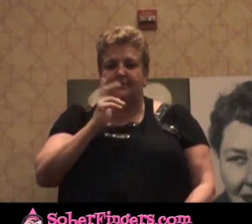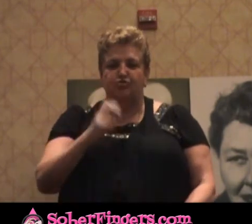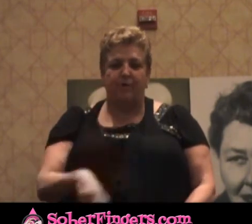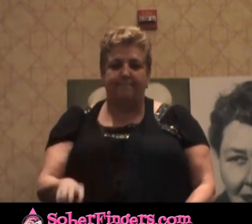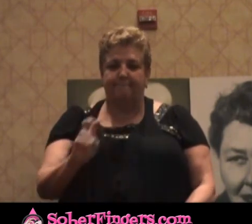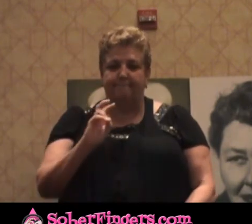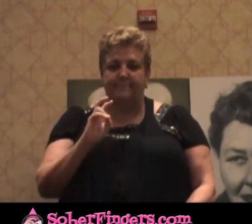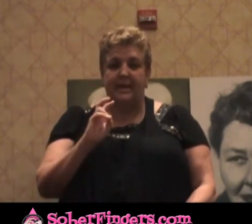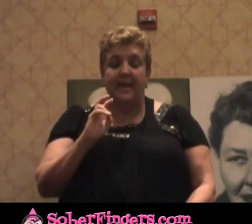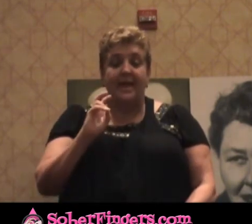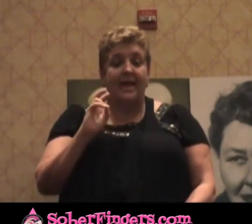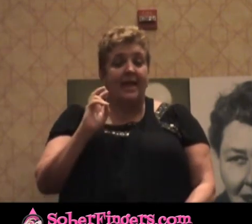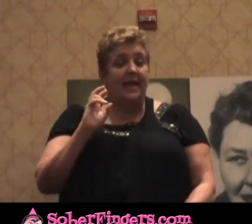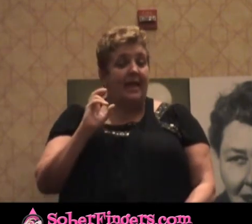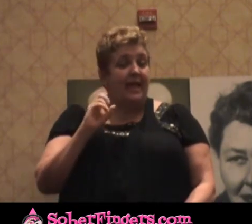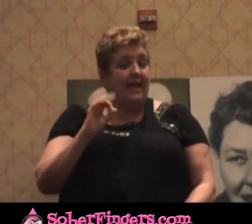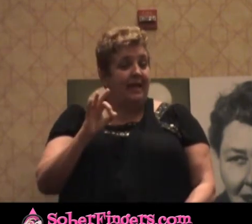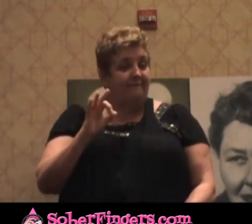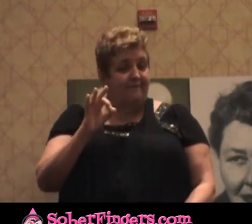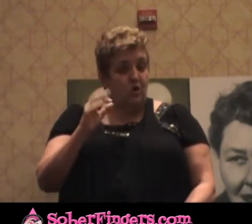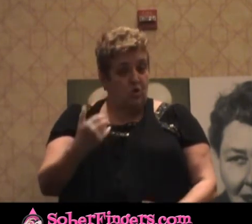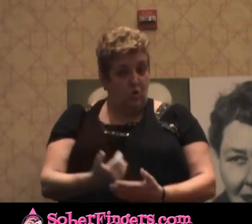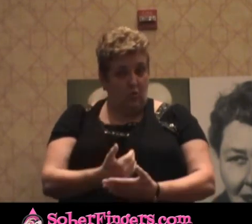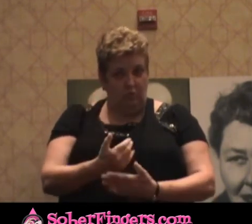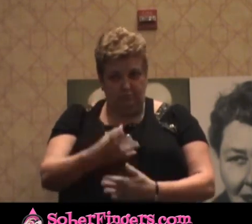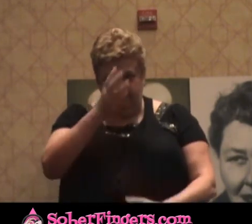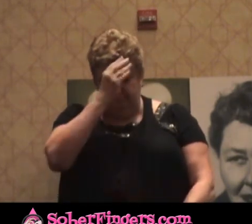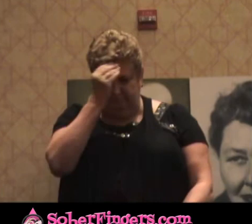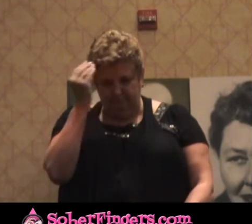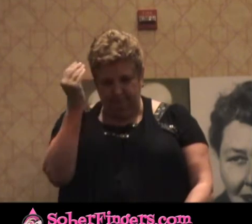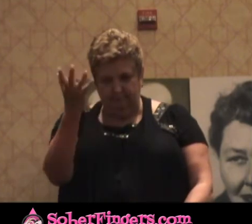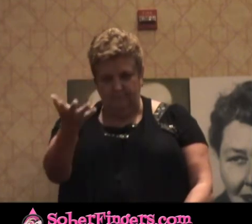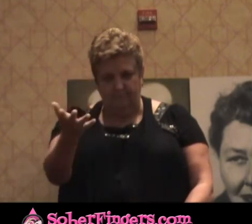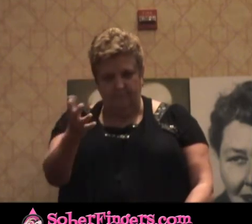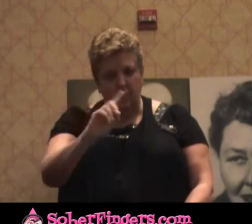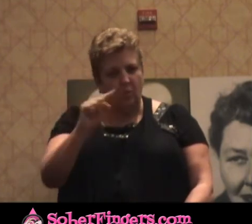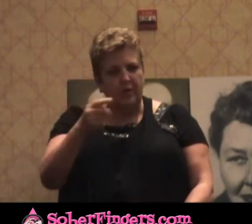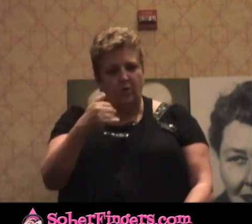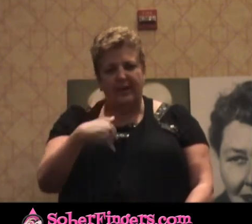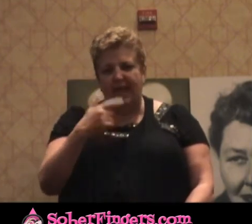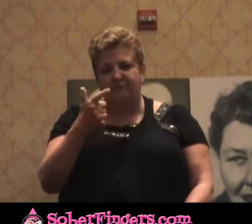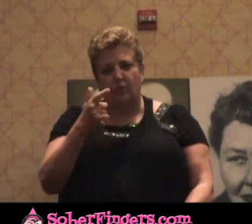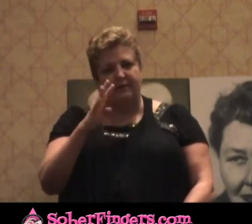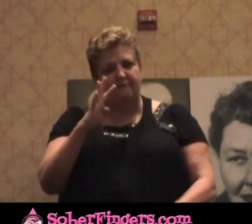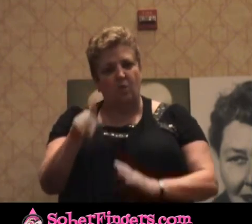So if you knew, just so that you know, that we only got 24 hours.